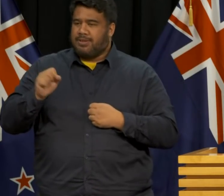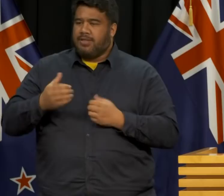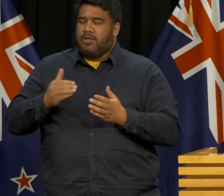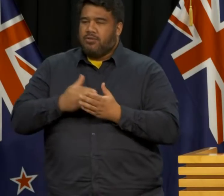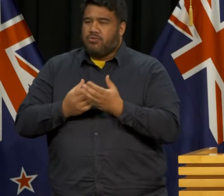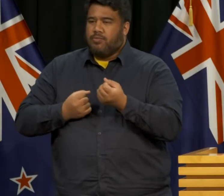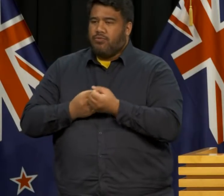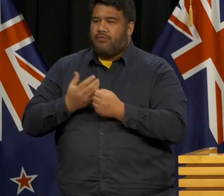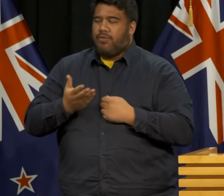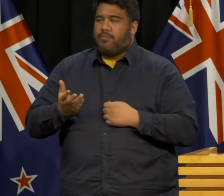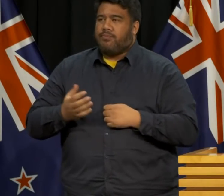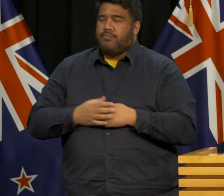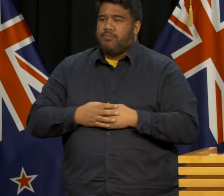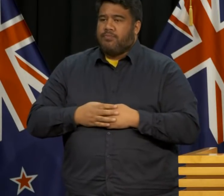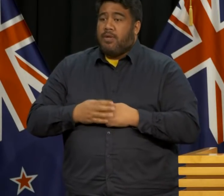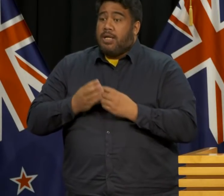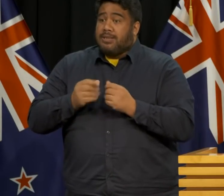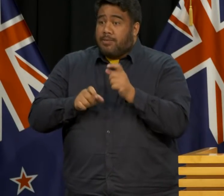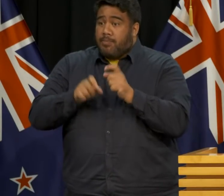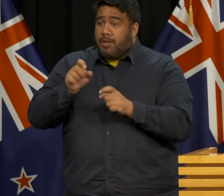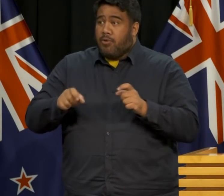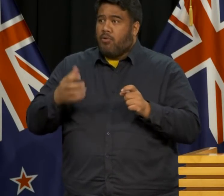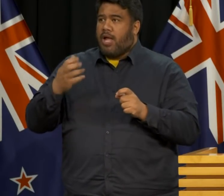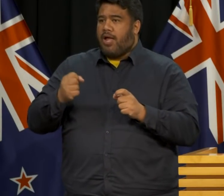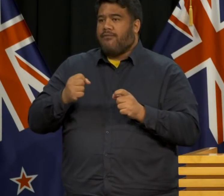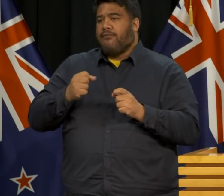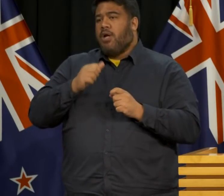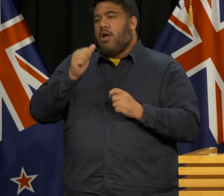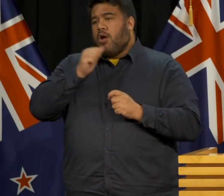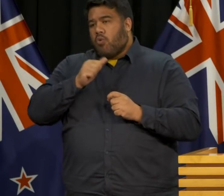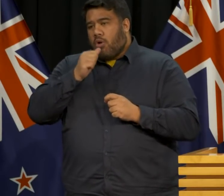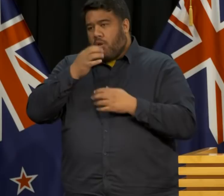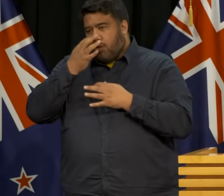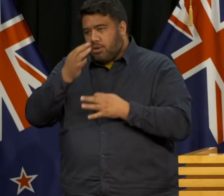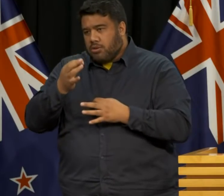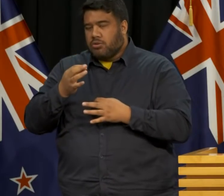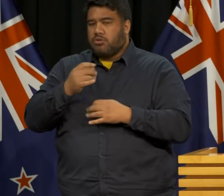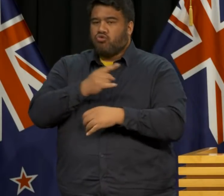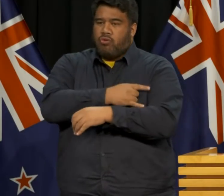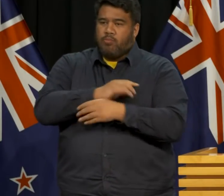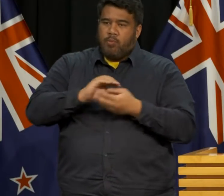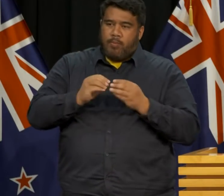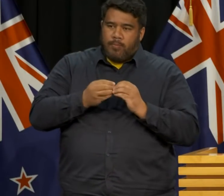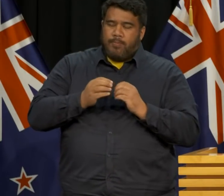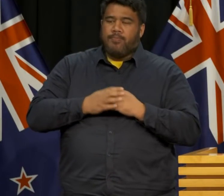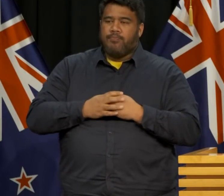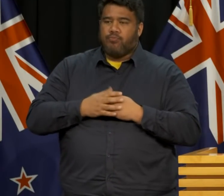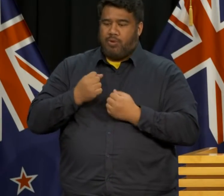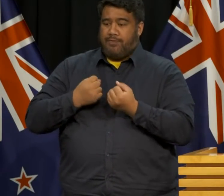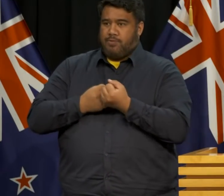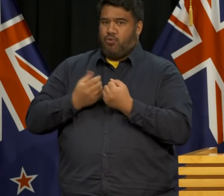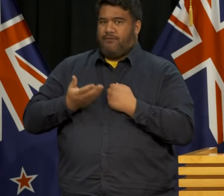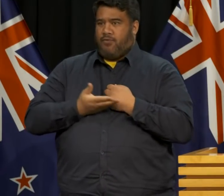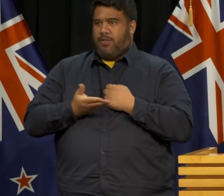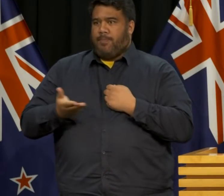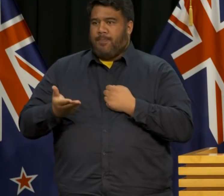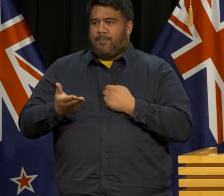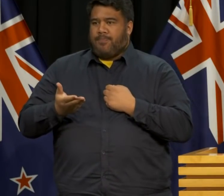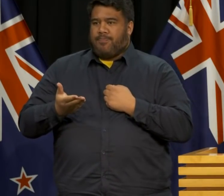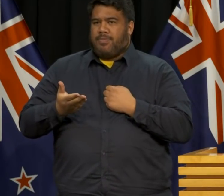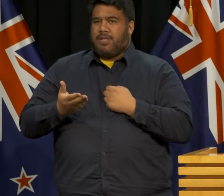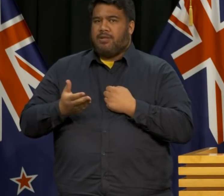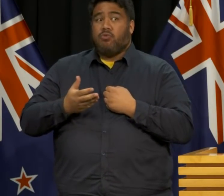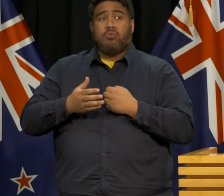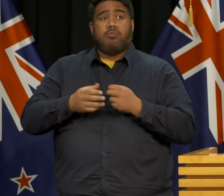So and some people will be presenting with drug or alcohol addiction issues, and there is support available for them, as there would be, if they